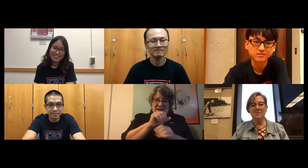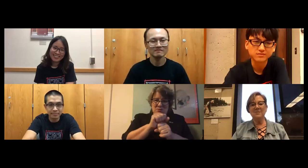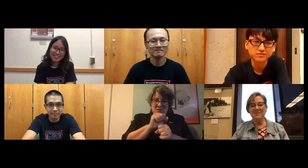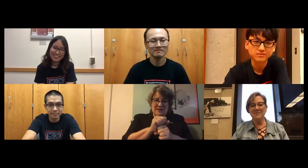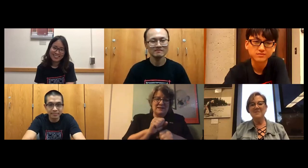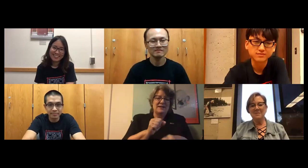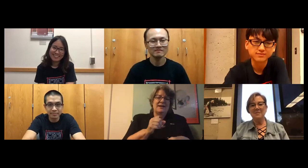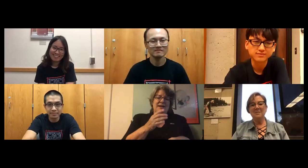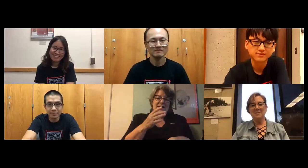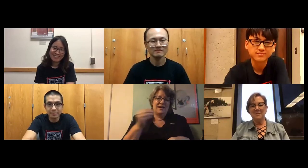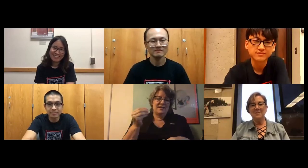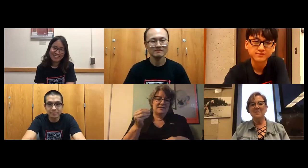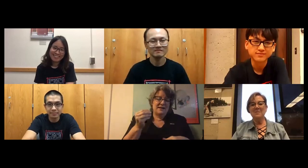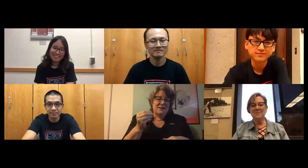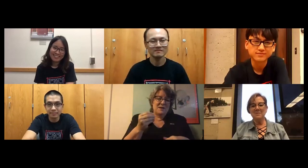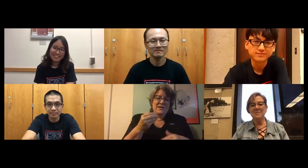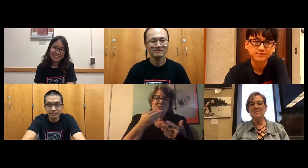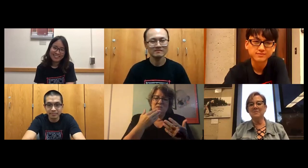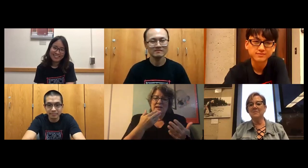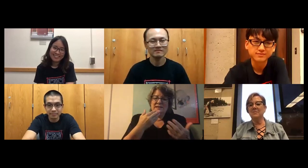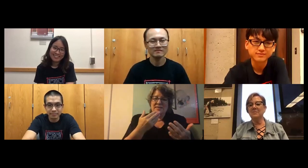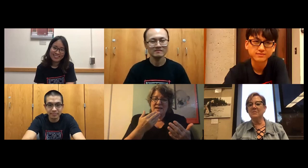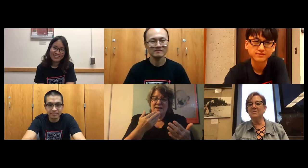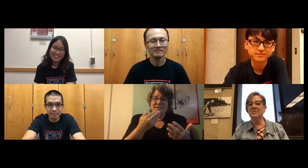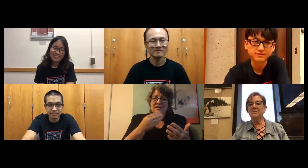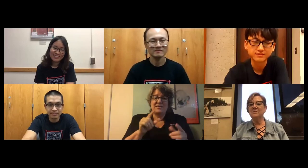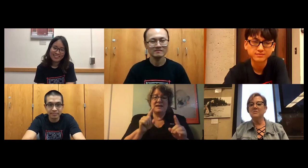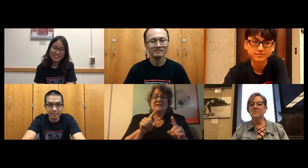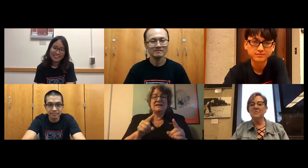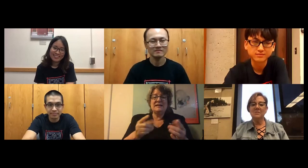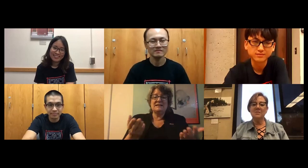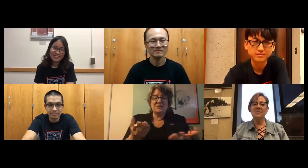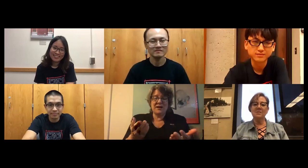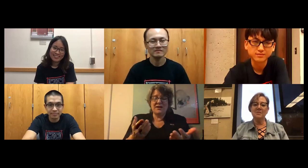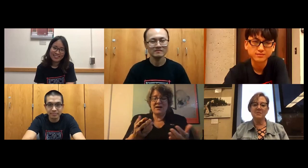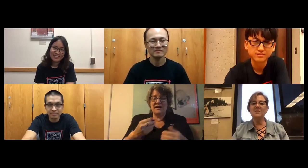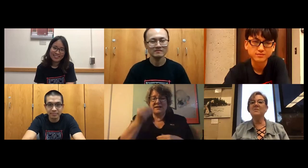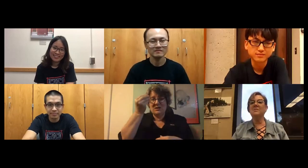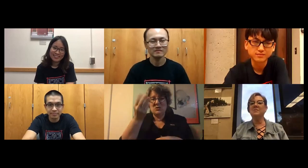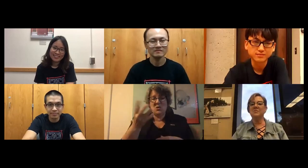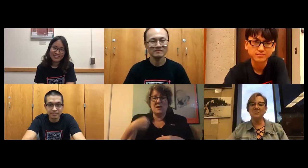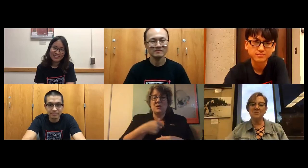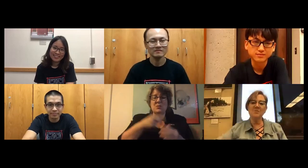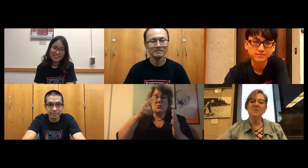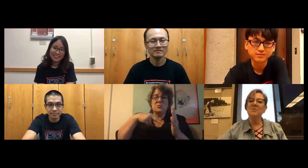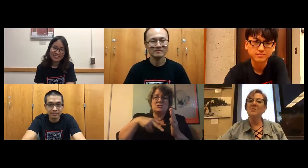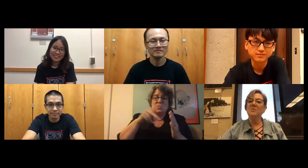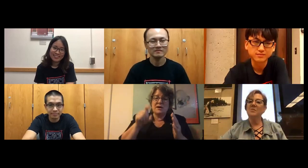tonight working. And I also would like to thank the attendees that are here and let you know that we will read your